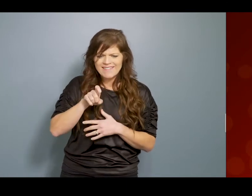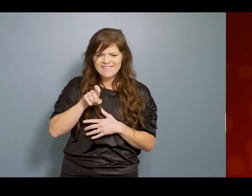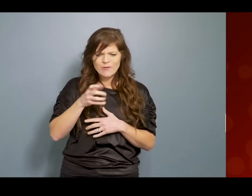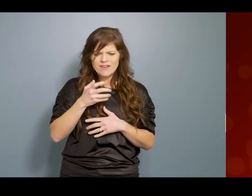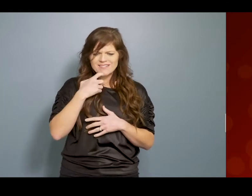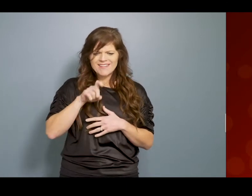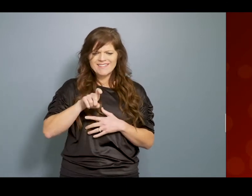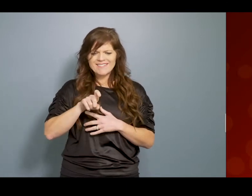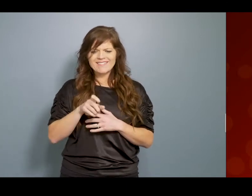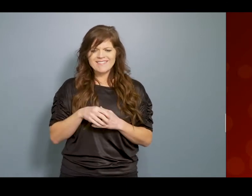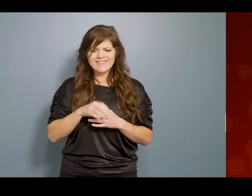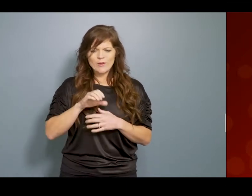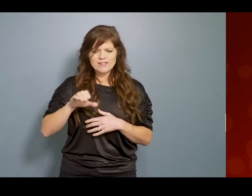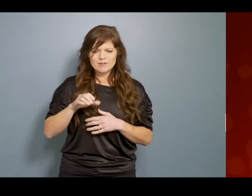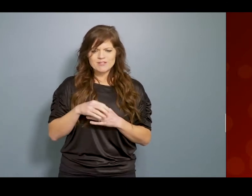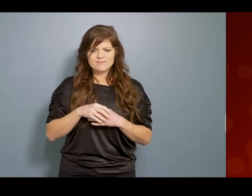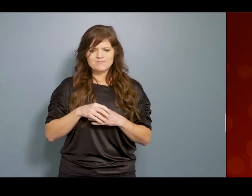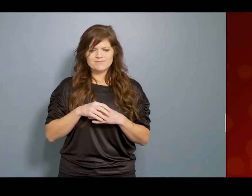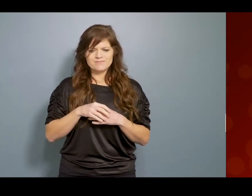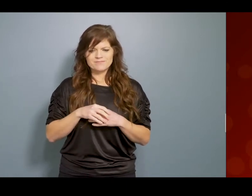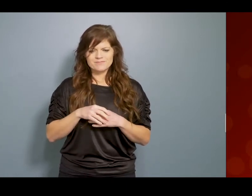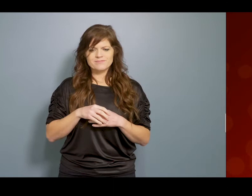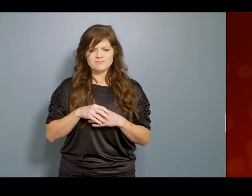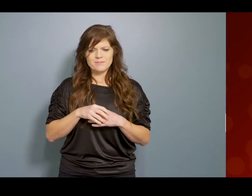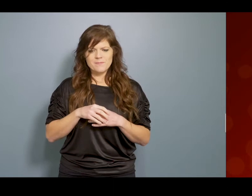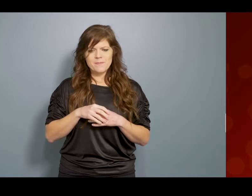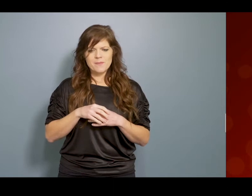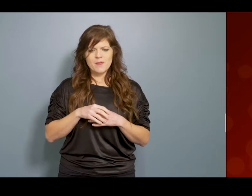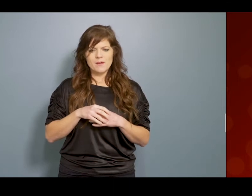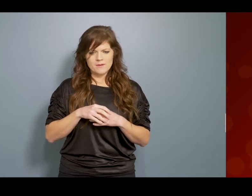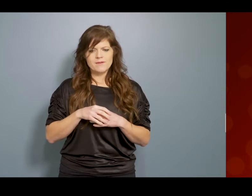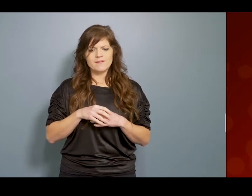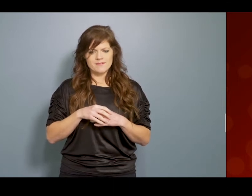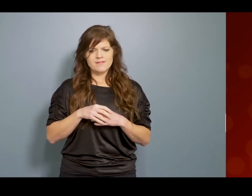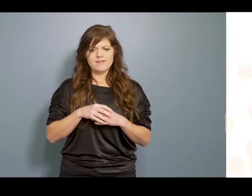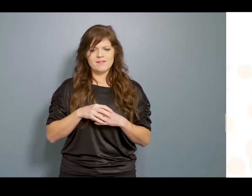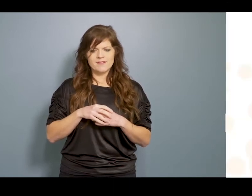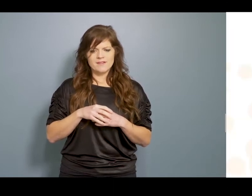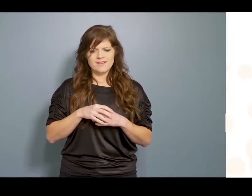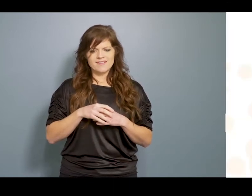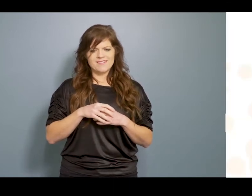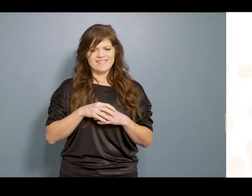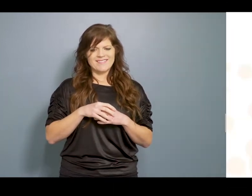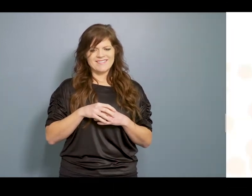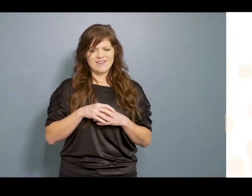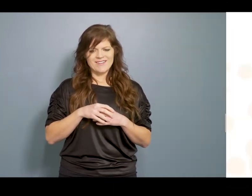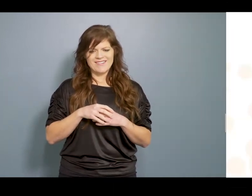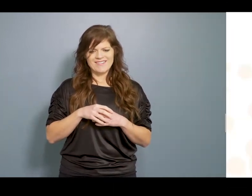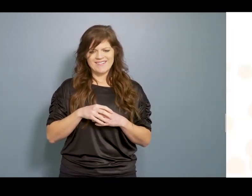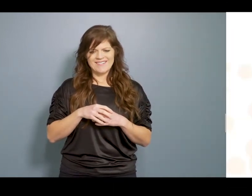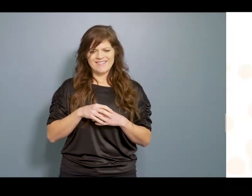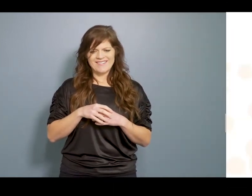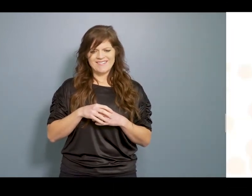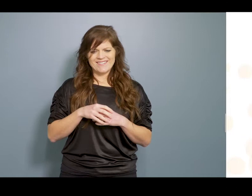have certainly been the embodiment of a fearless mindset as